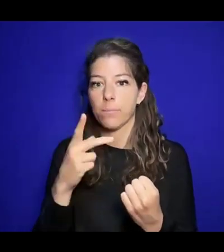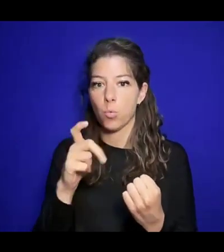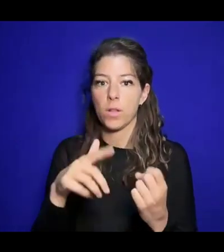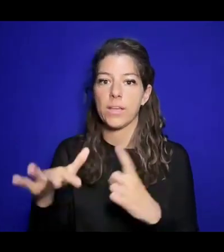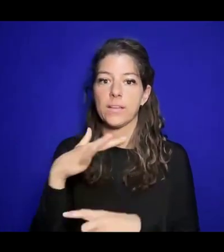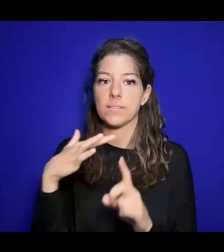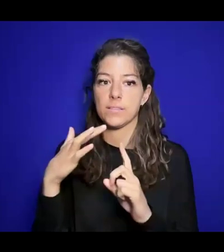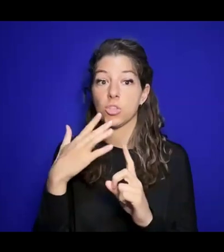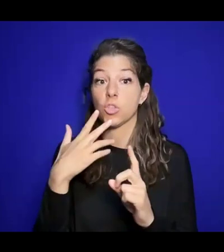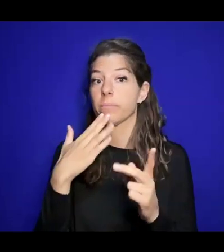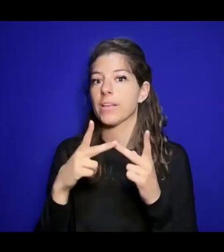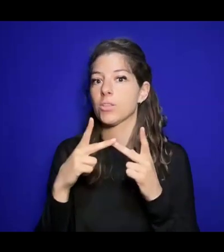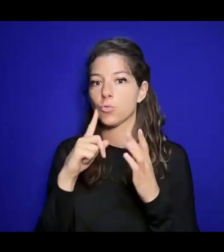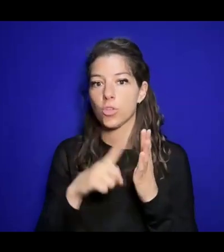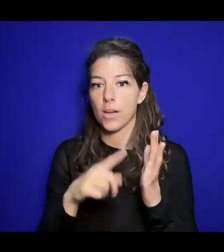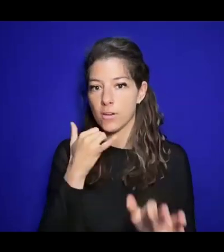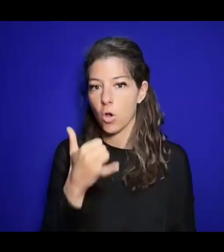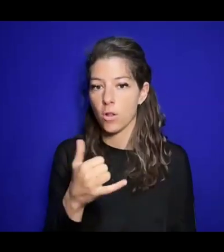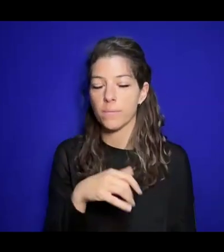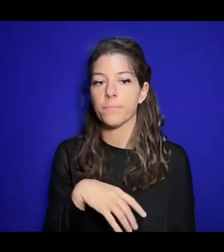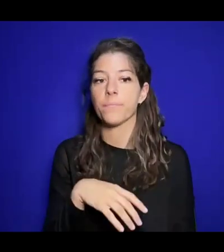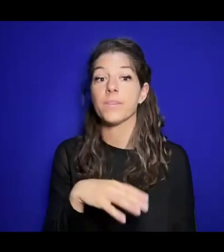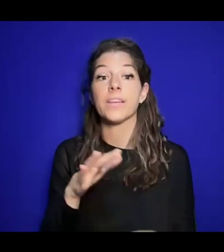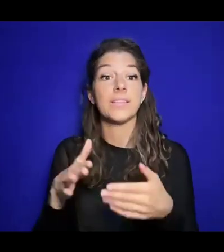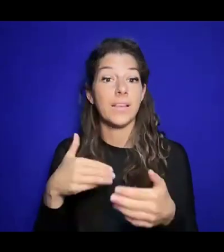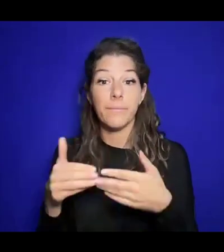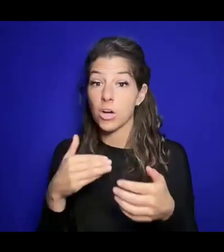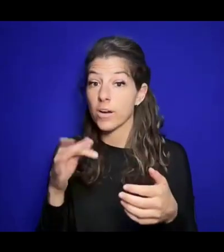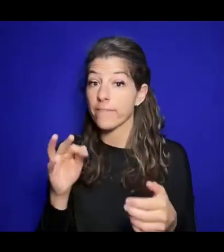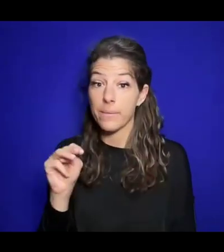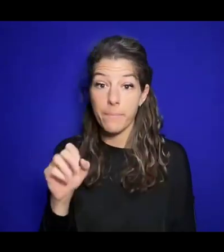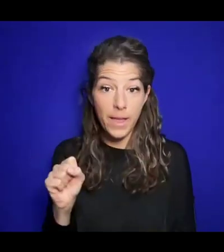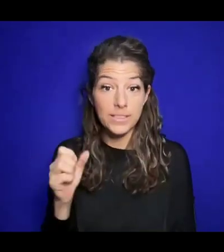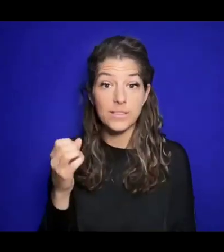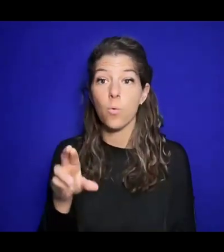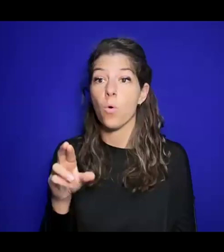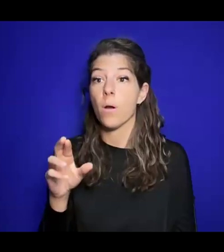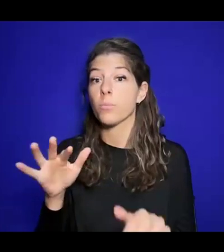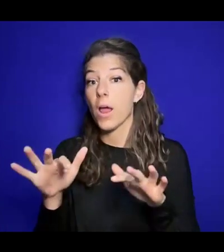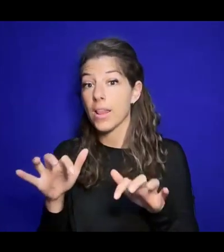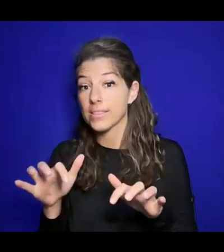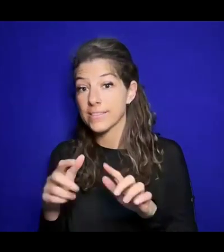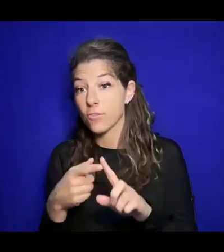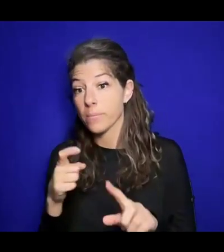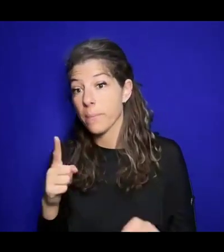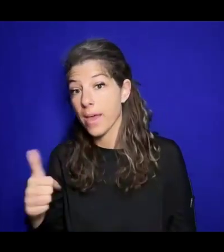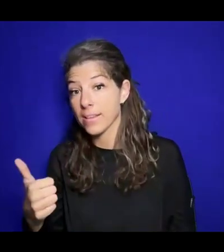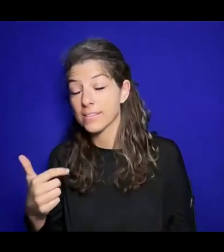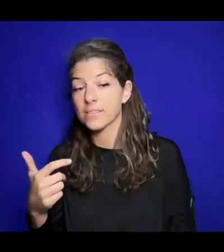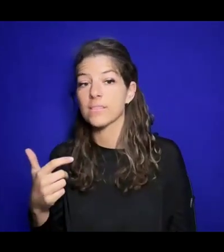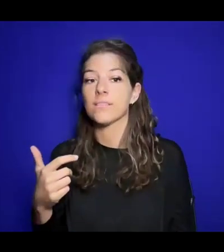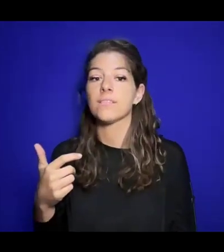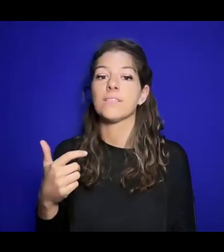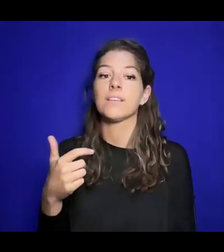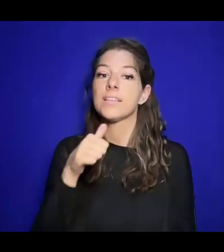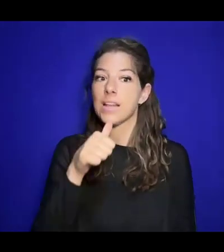have, that's a good place to just call. And it doesn't matter if you have MS or if you have paralysis for something else. That, it's not